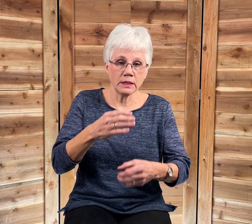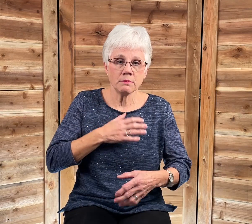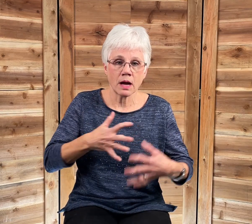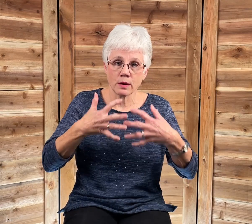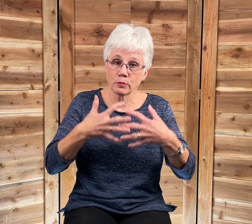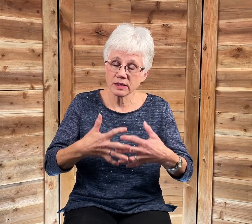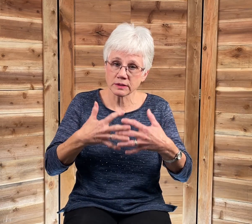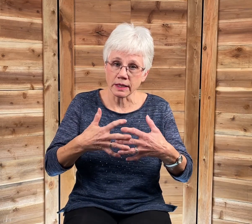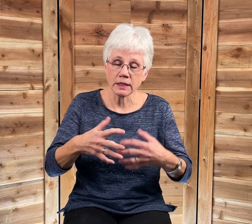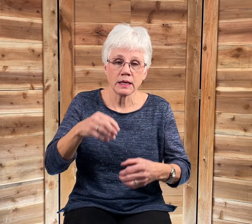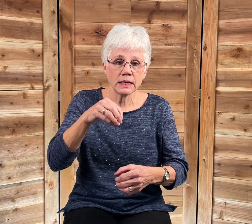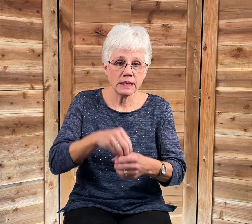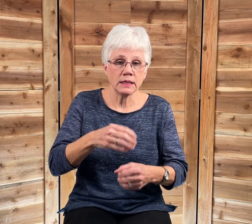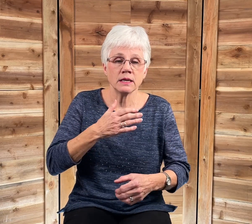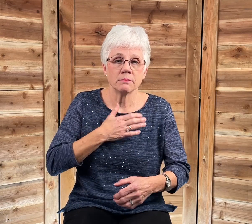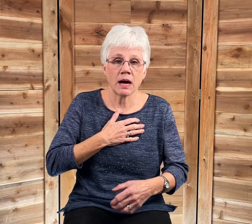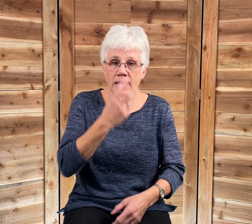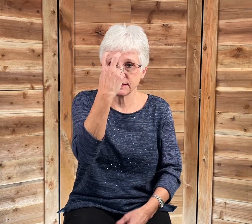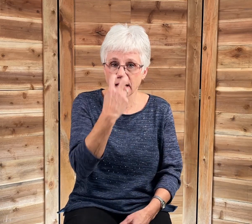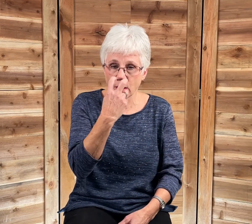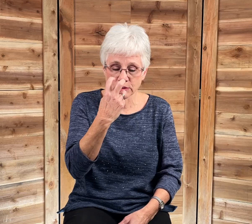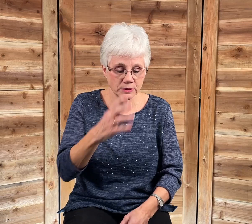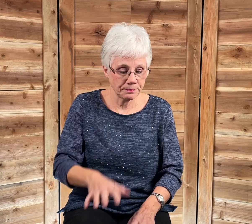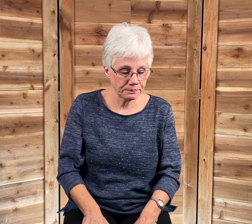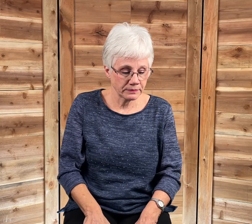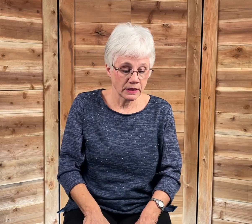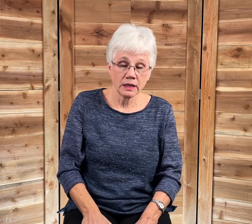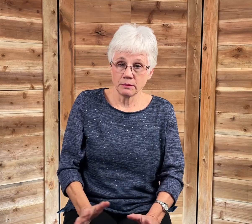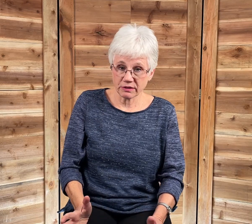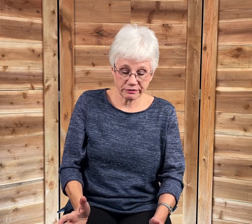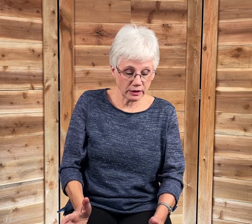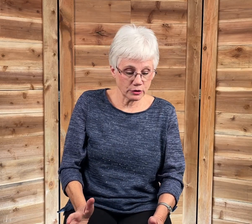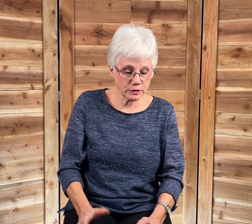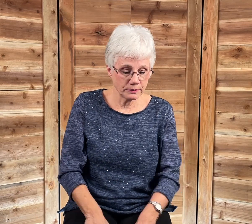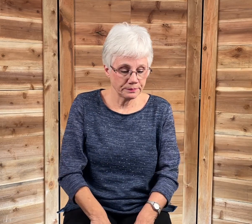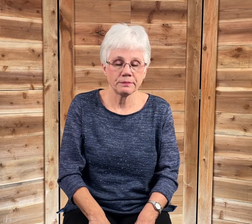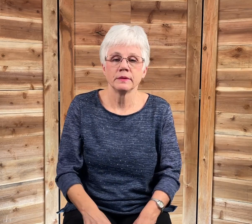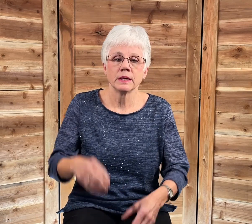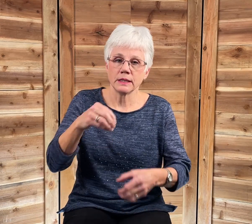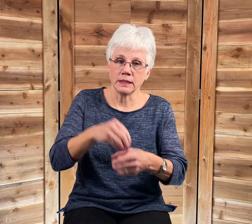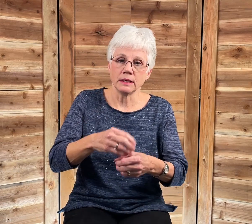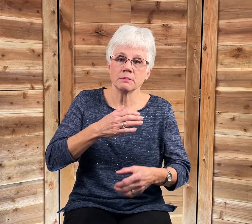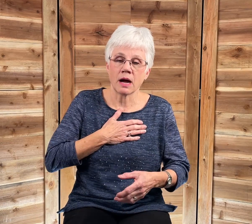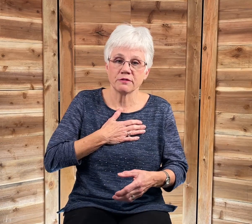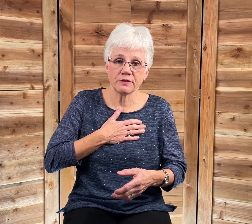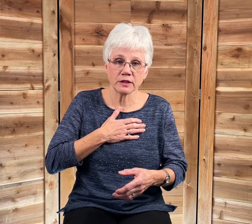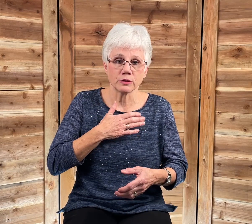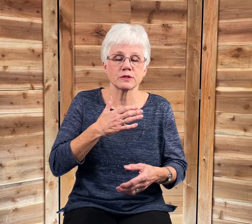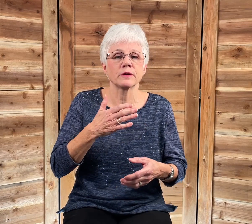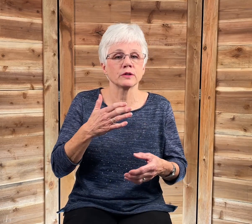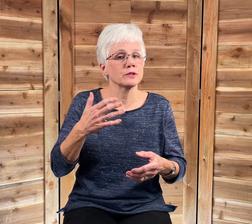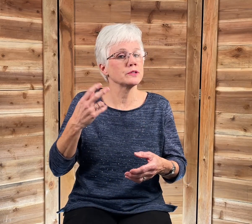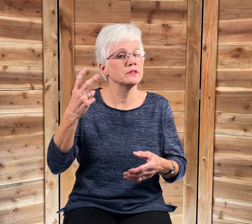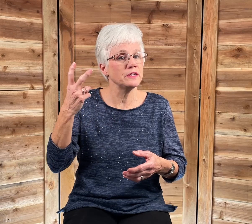So in my wrestling, in my doubts, in my failures, in my